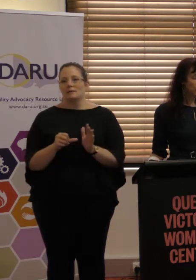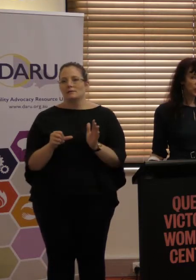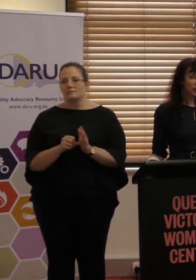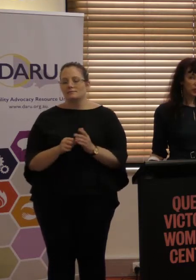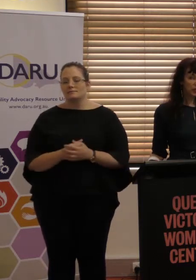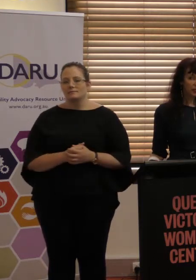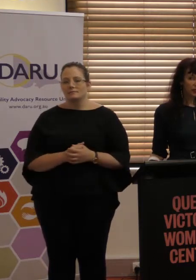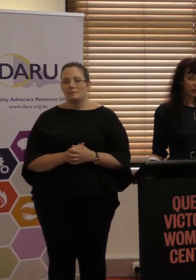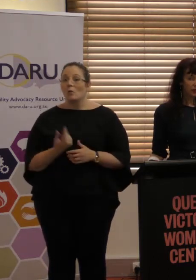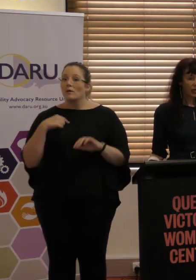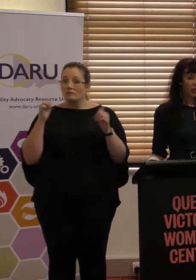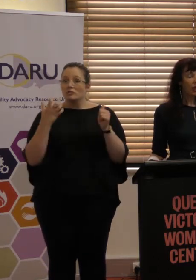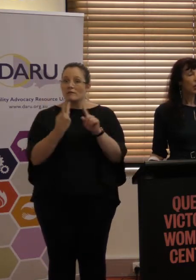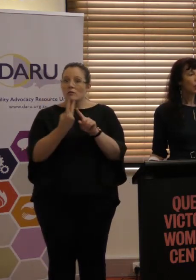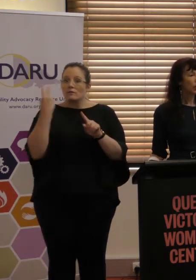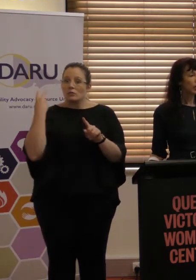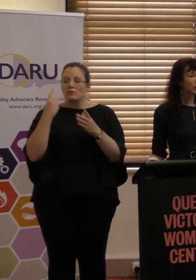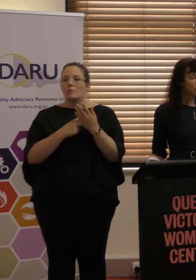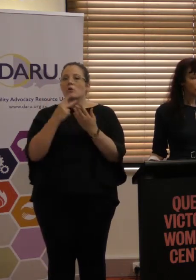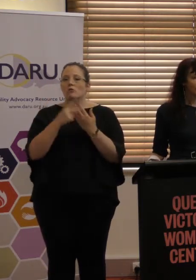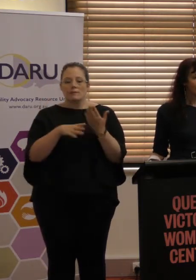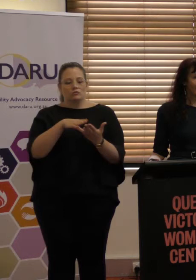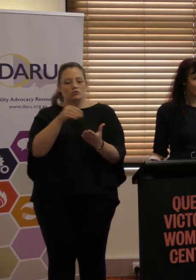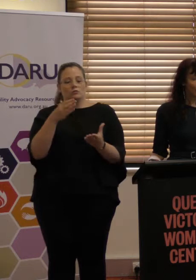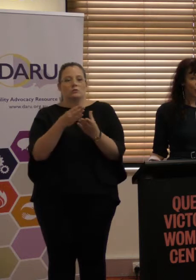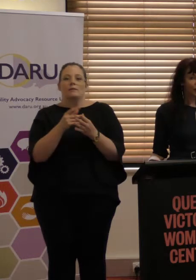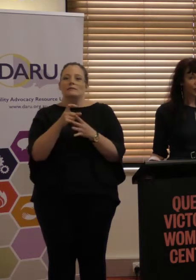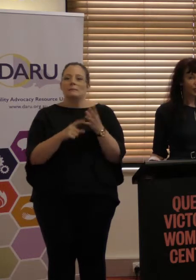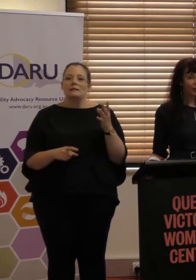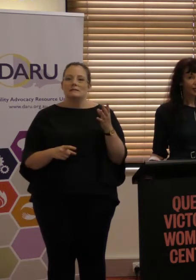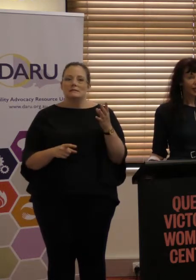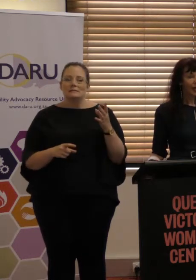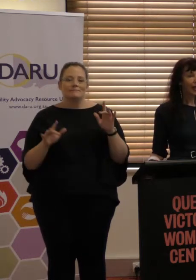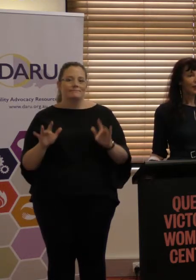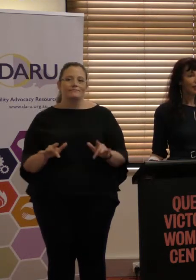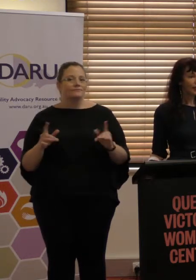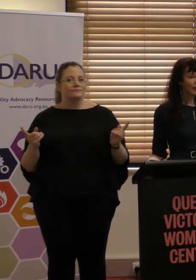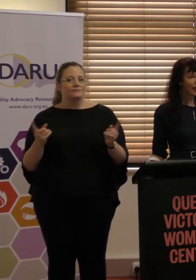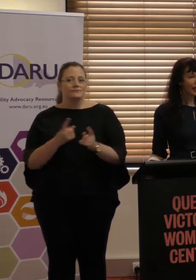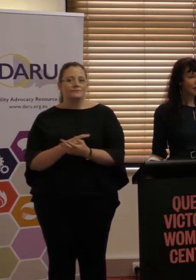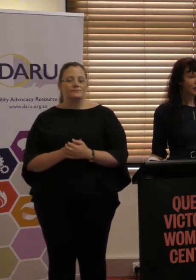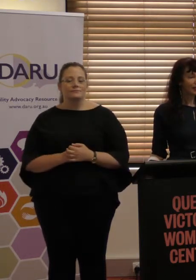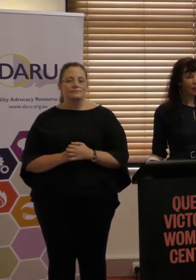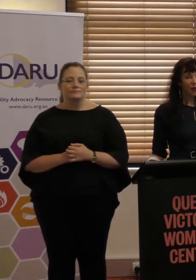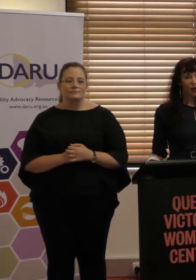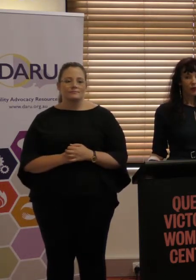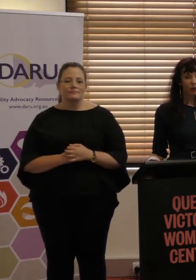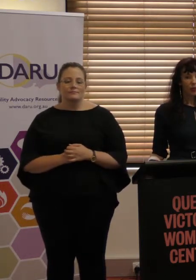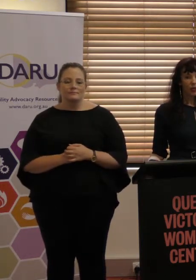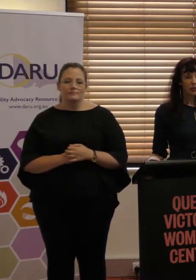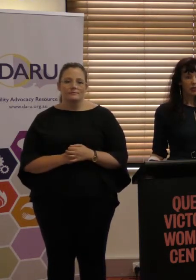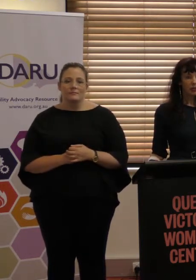for students with disabilities, it has not changed yet. And there are the same number